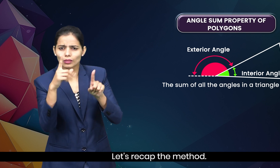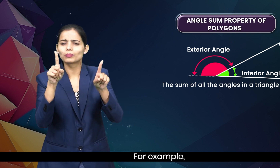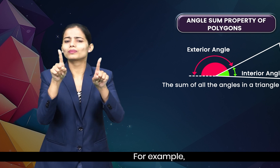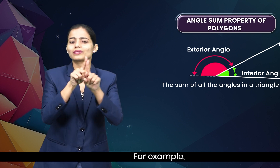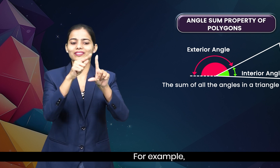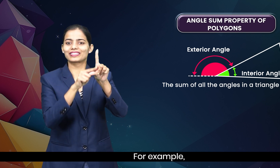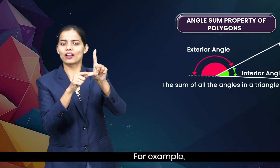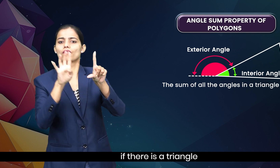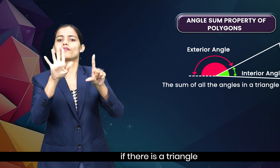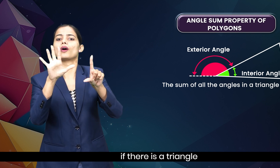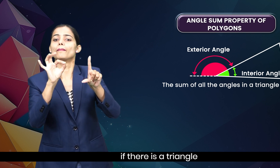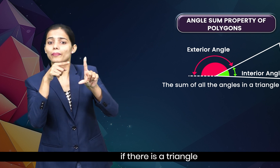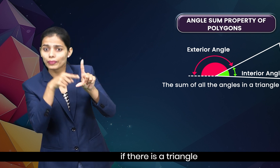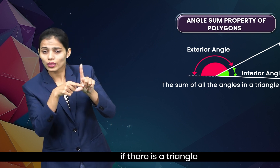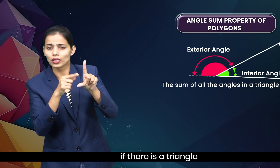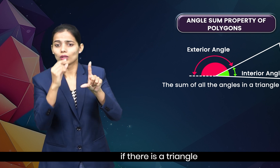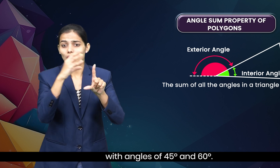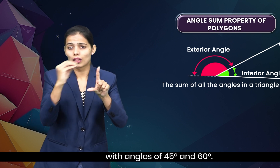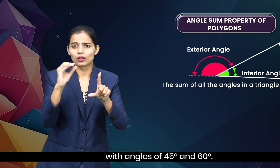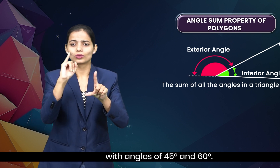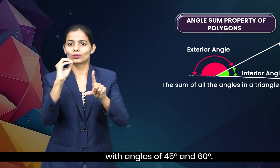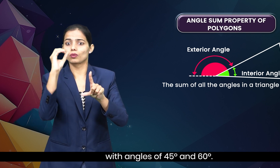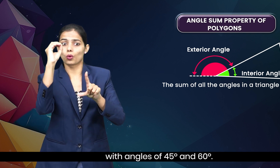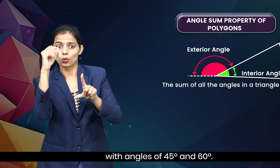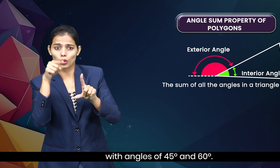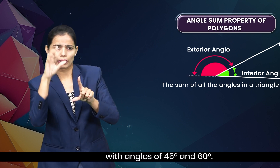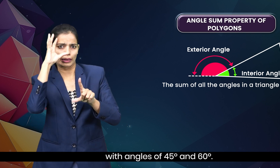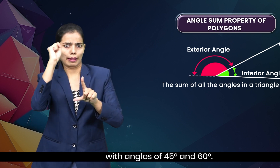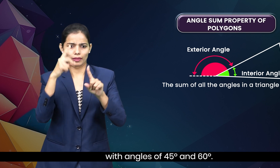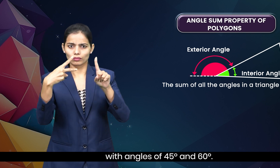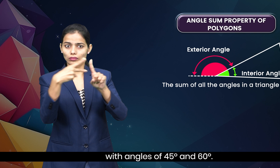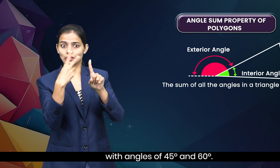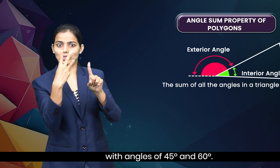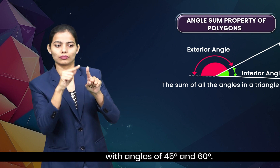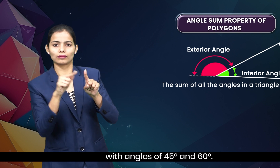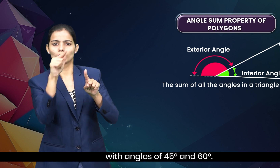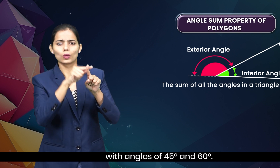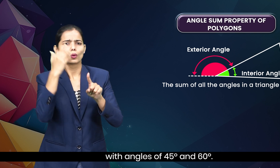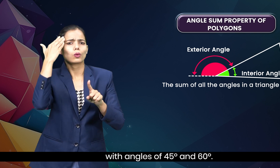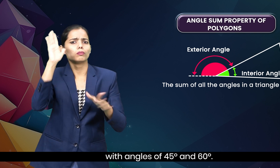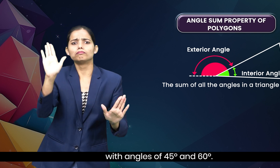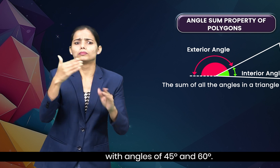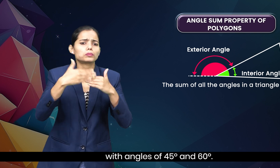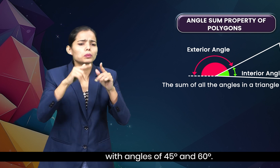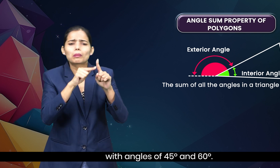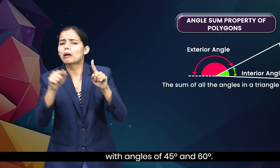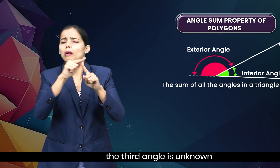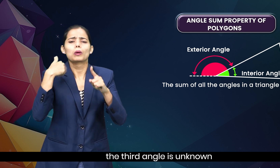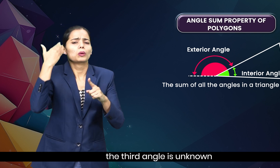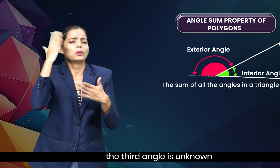For example, if there is a triangle with angles of 45 degree and 60 degree, the third